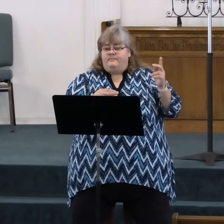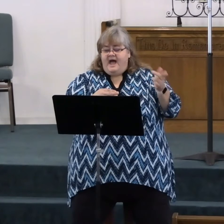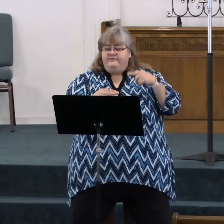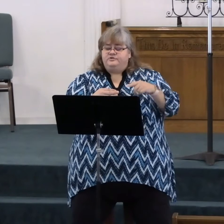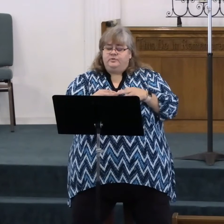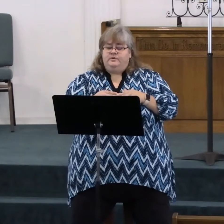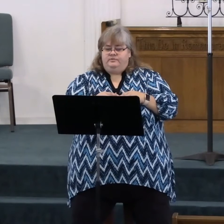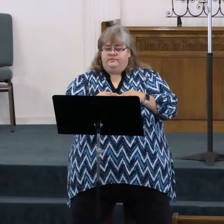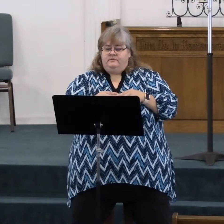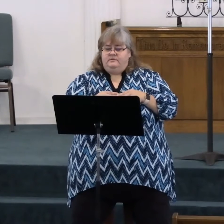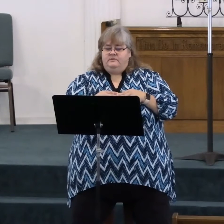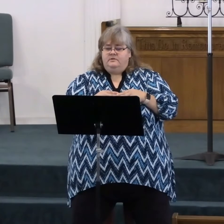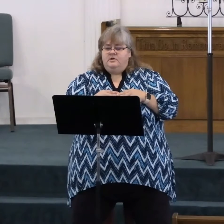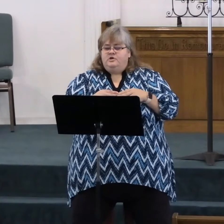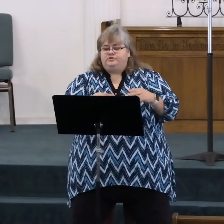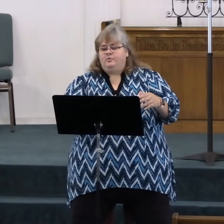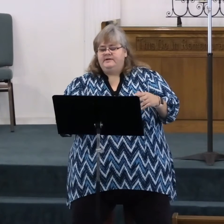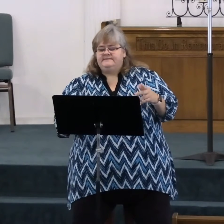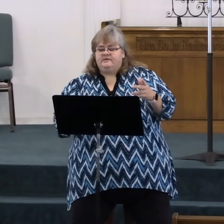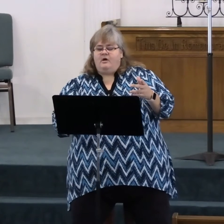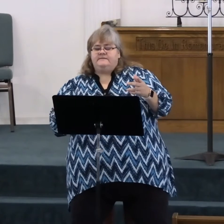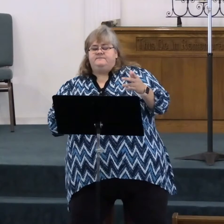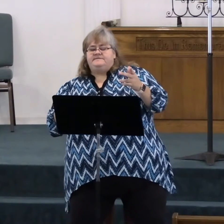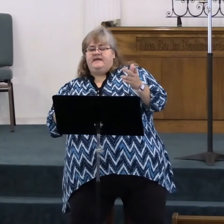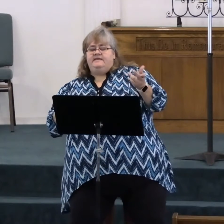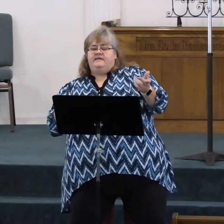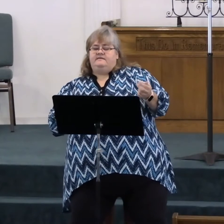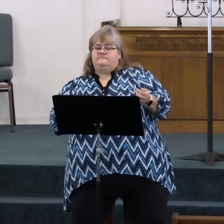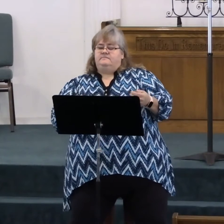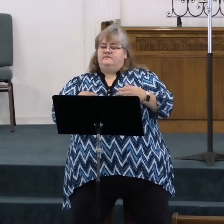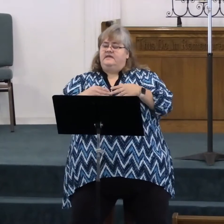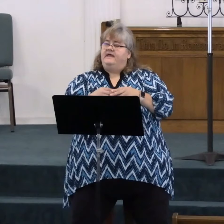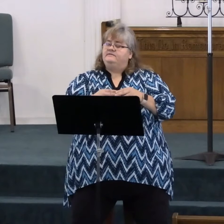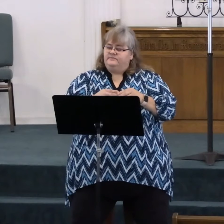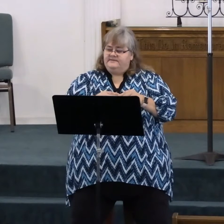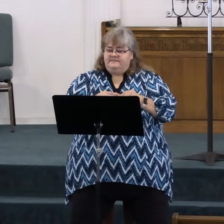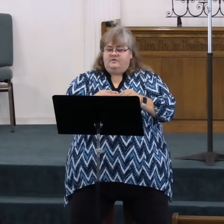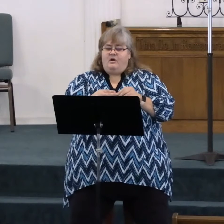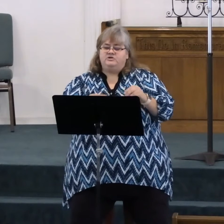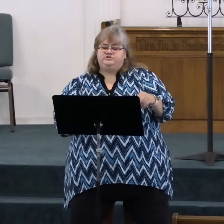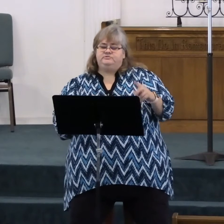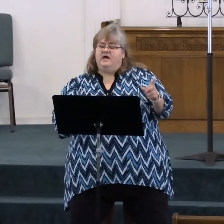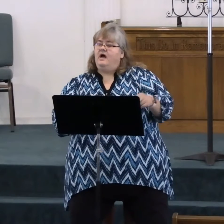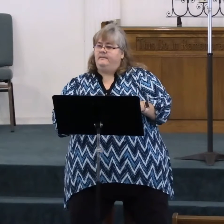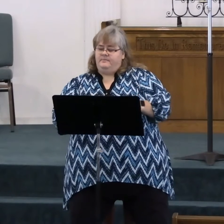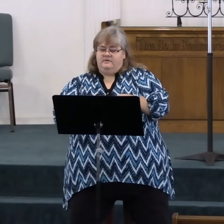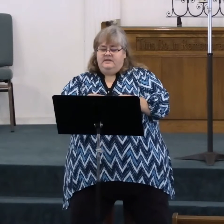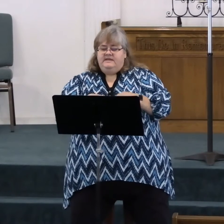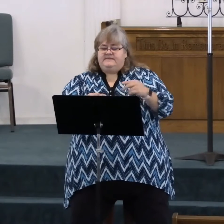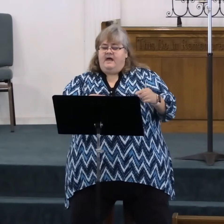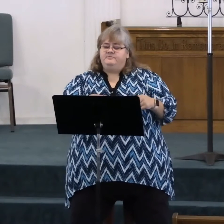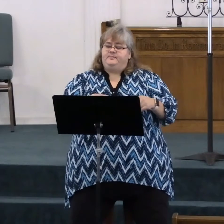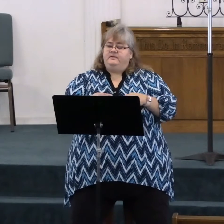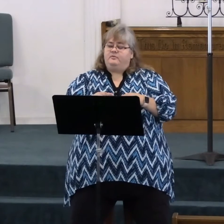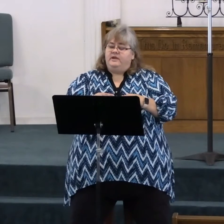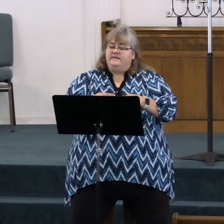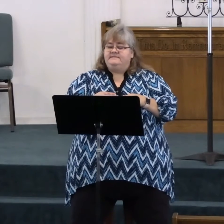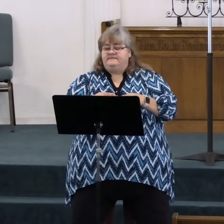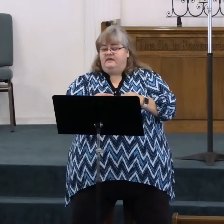Buy the truth. So what is the cost of attaining it? The answer is it'll cost you time. Time spent reading,